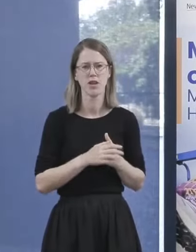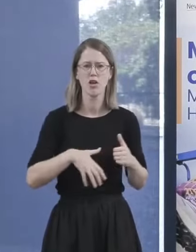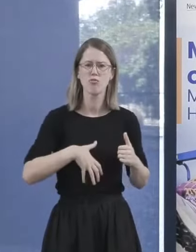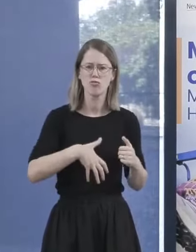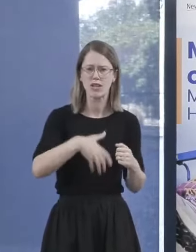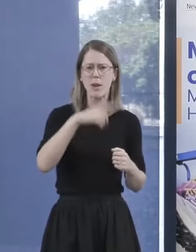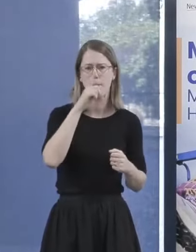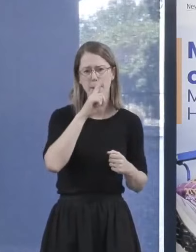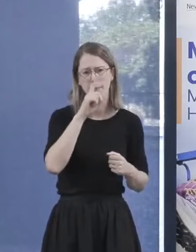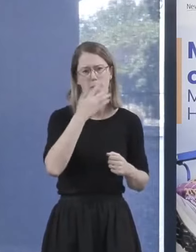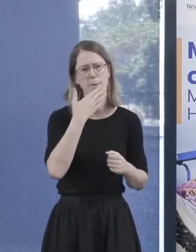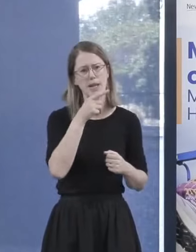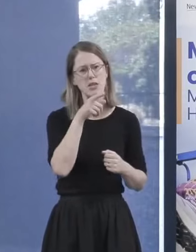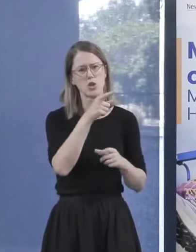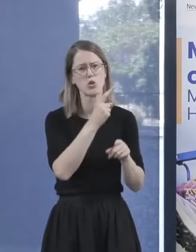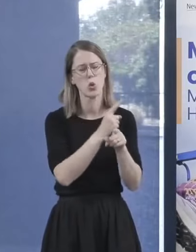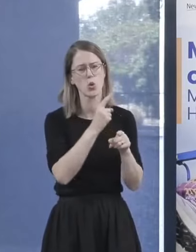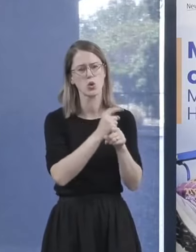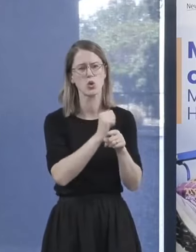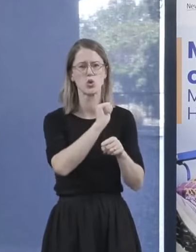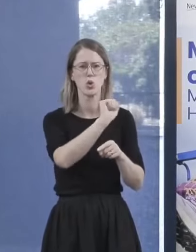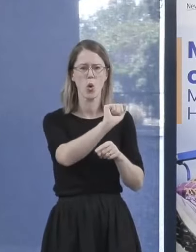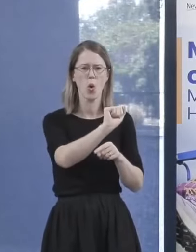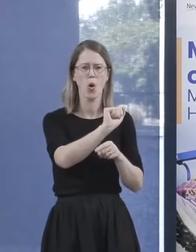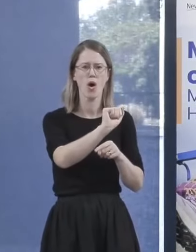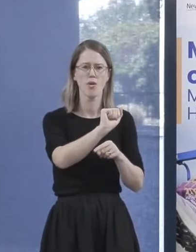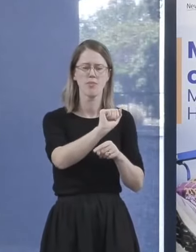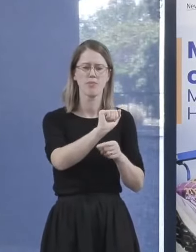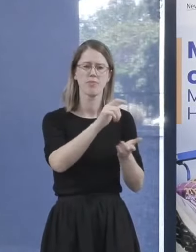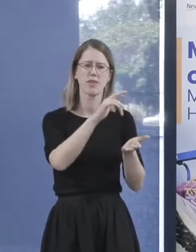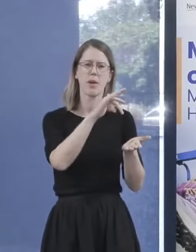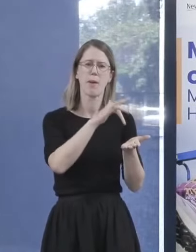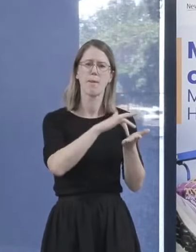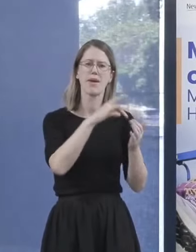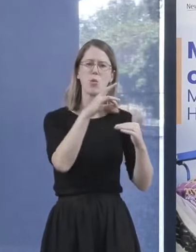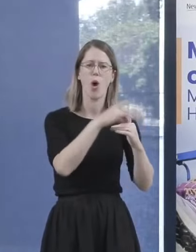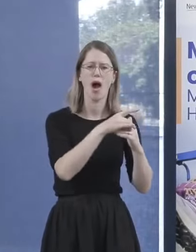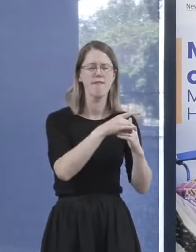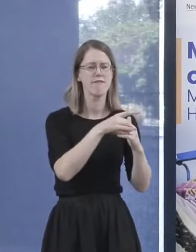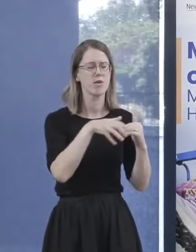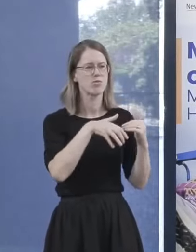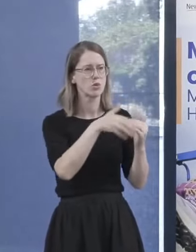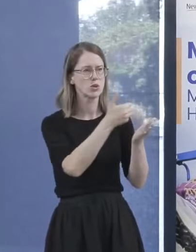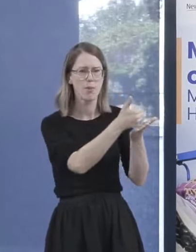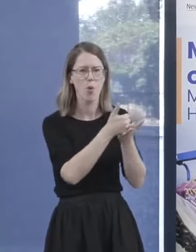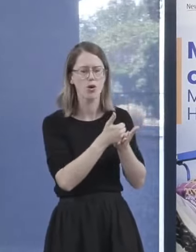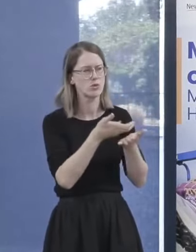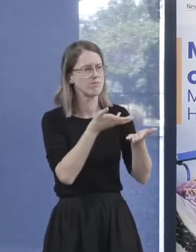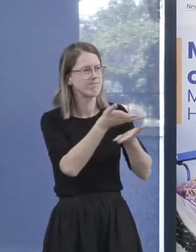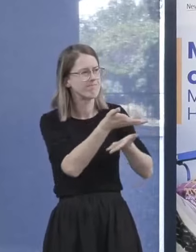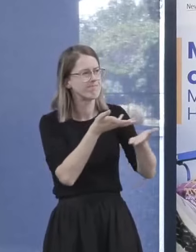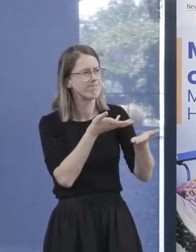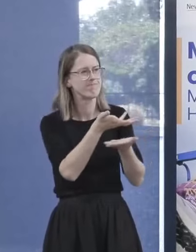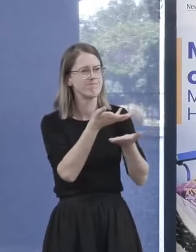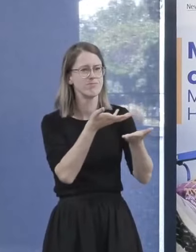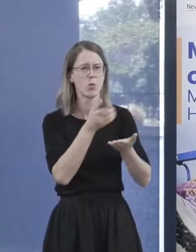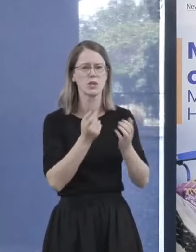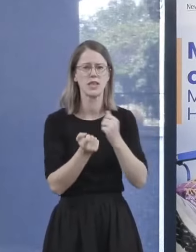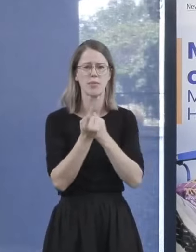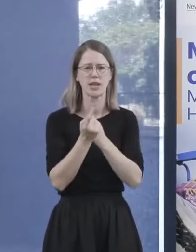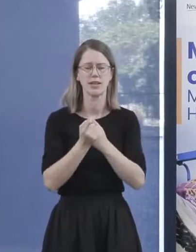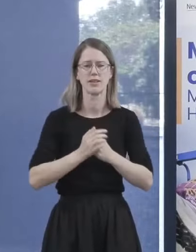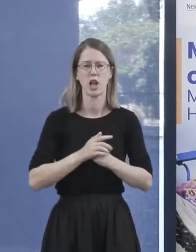to talk to their lead maternity carer around what are the local arrangements. We